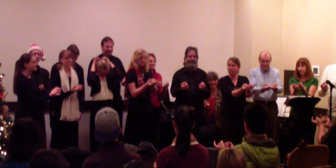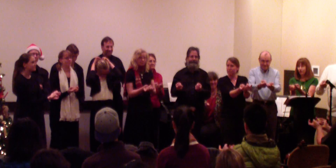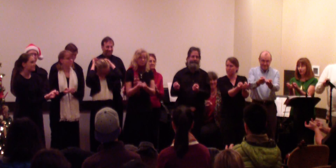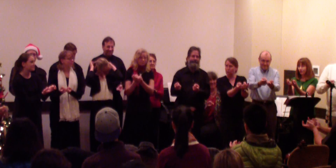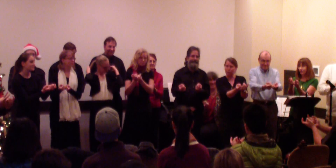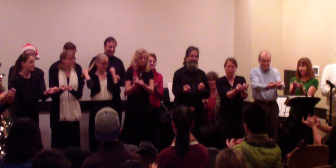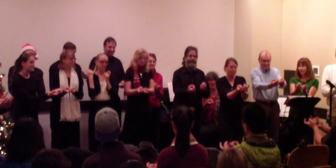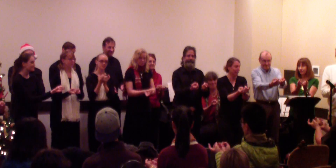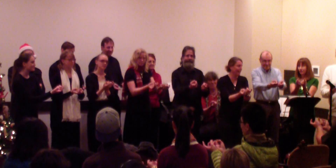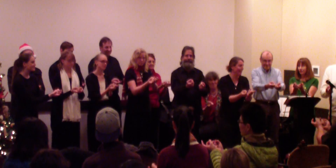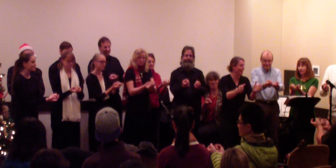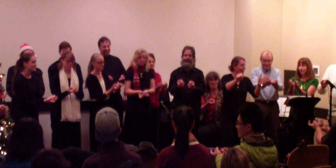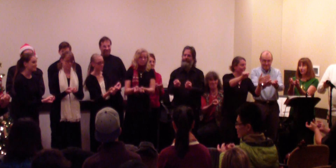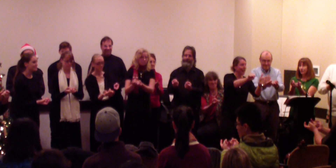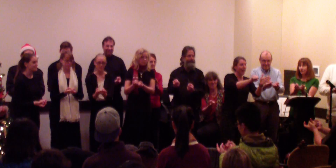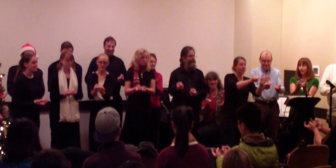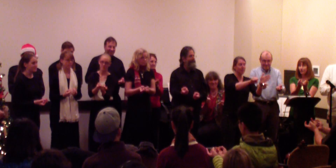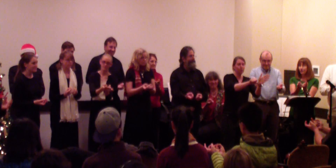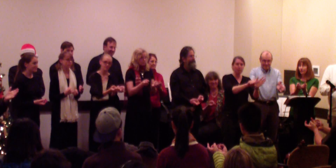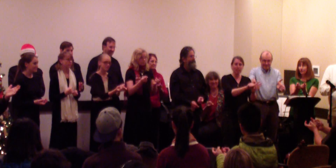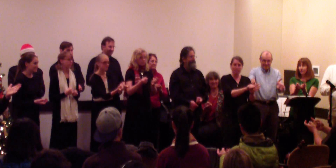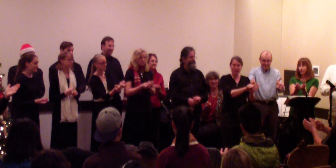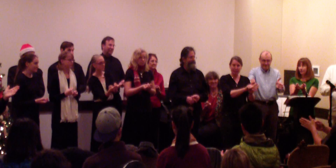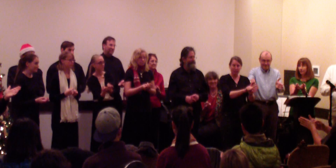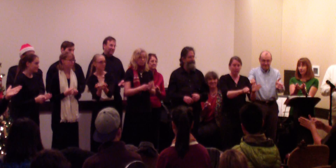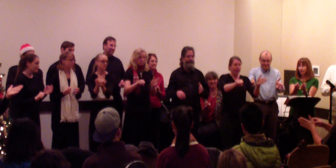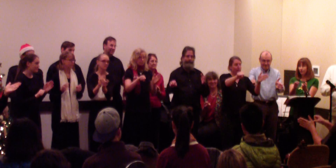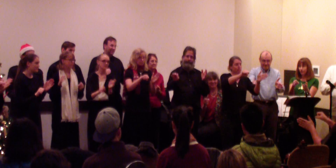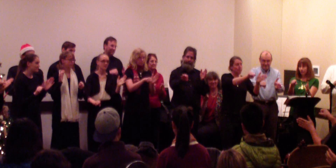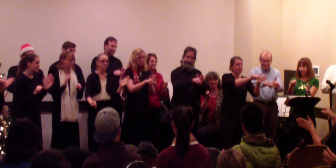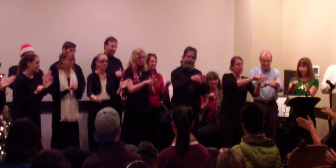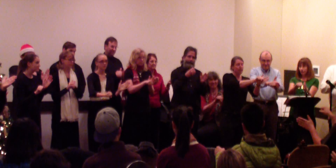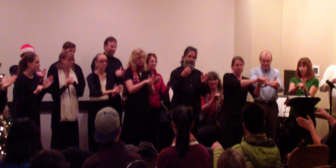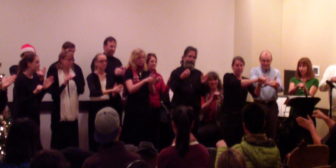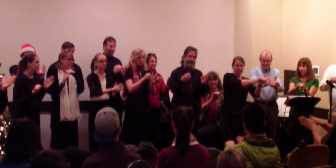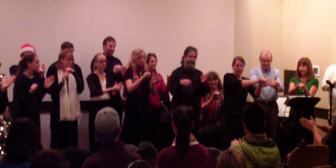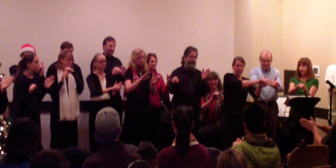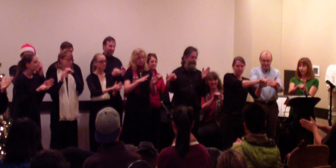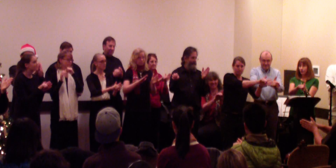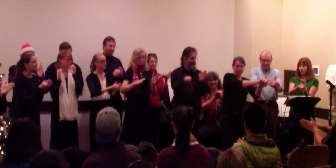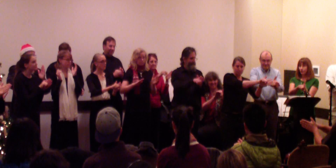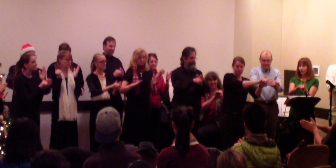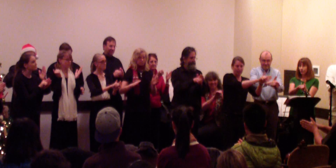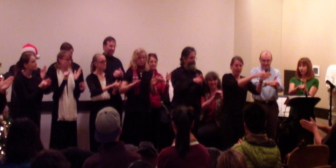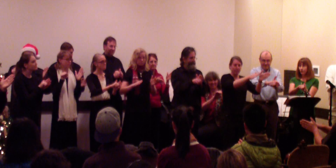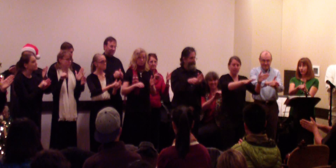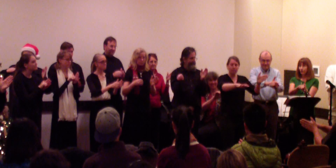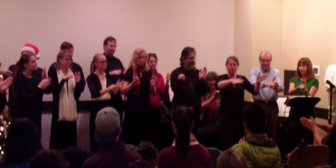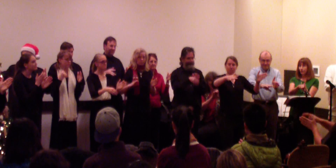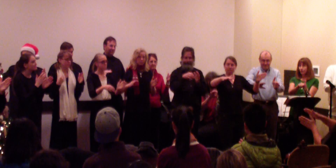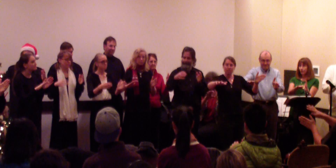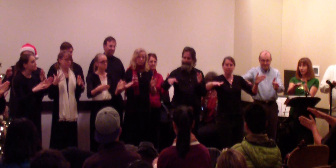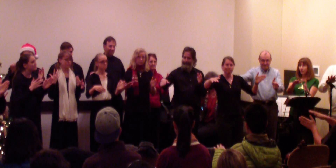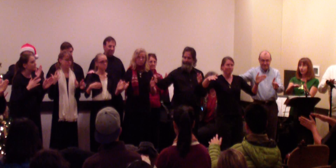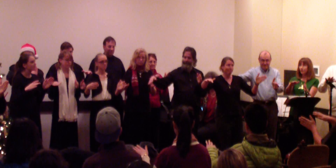in the snow. Okay? And then you're going to make a bell. And the bell sound, it hits the, and then you see the,